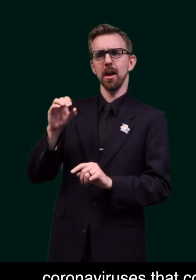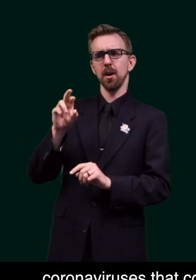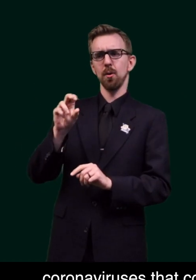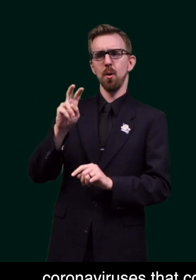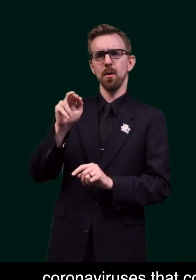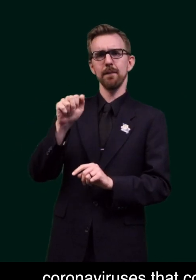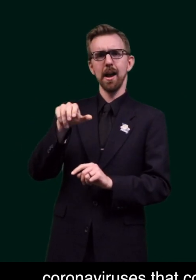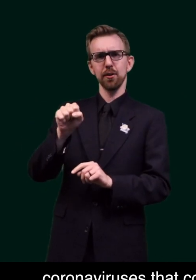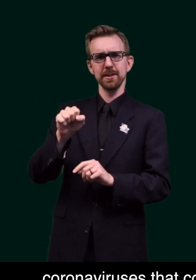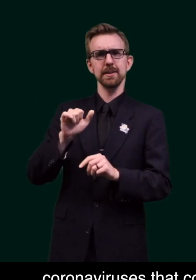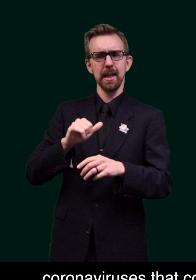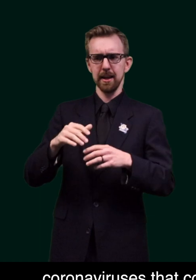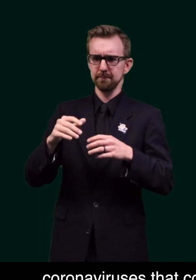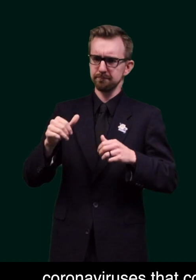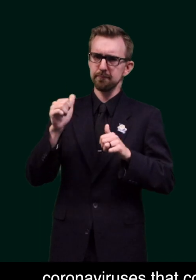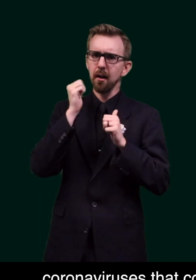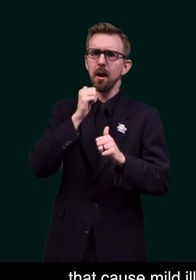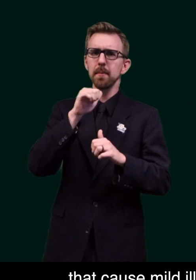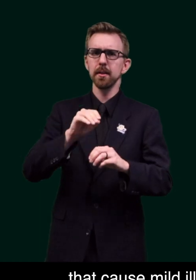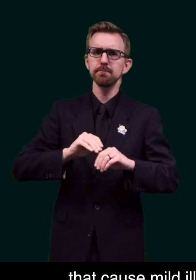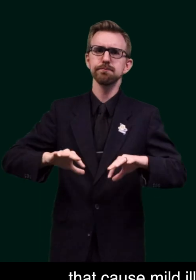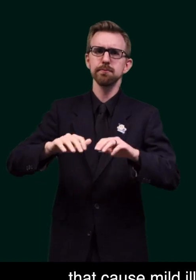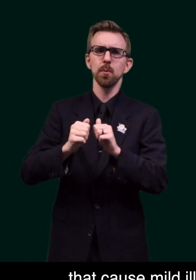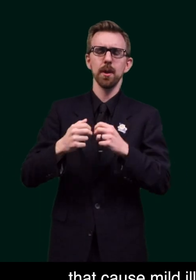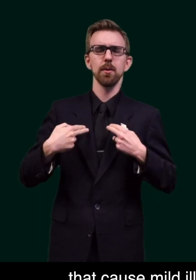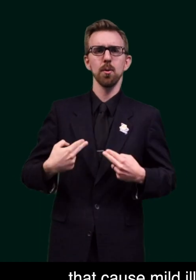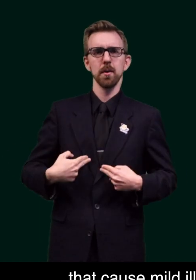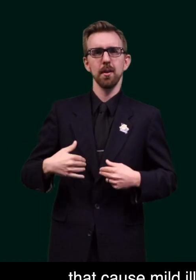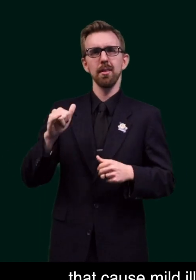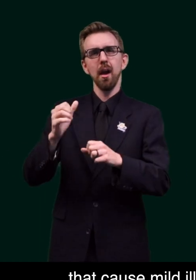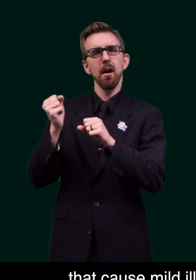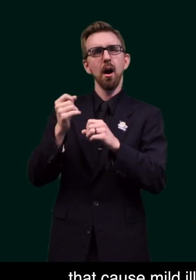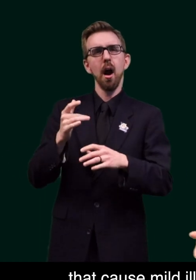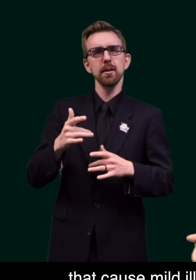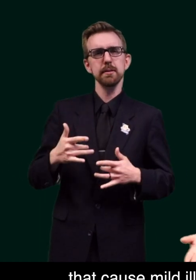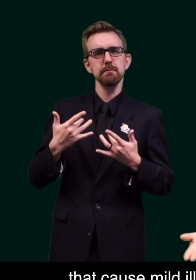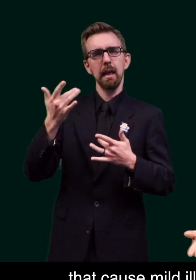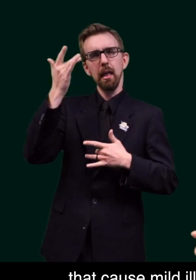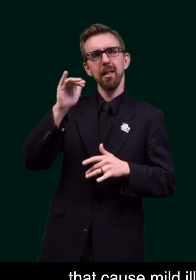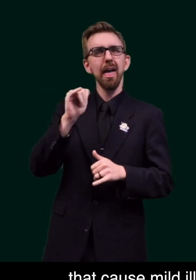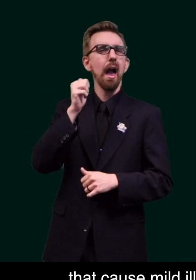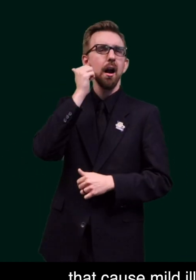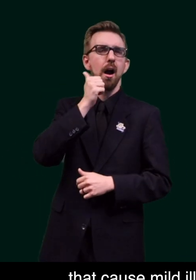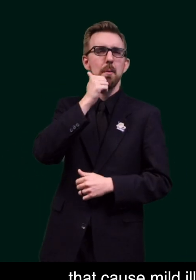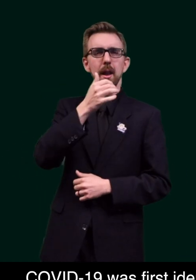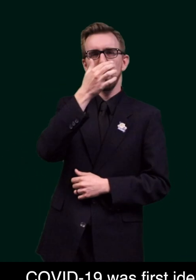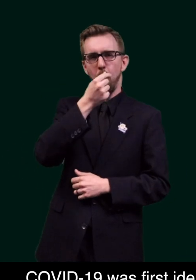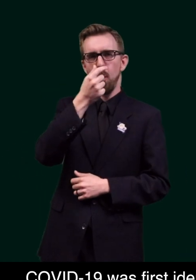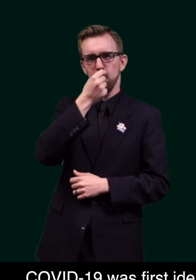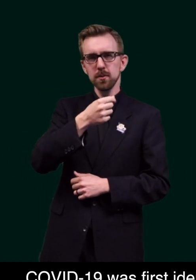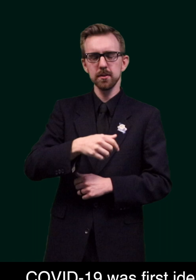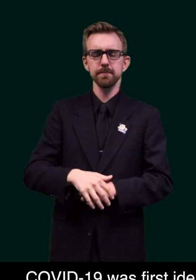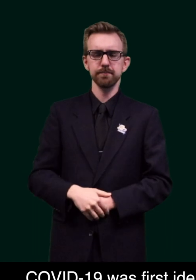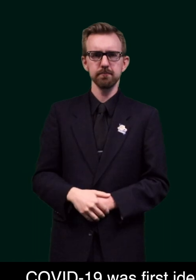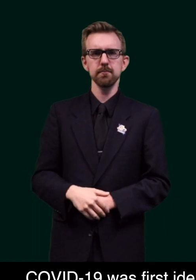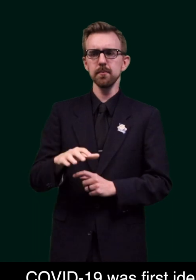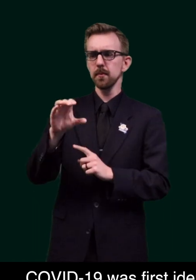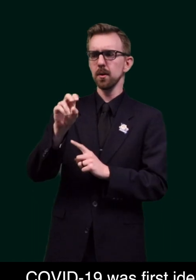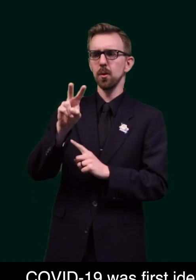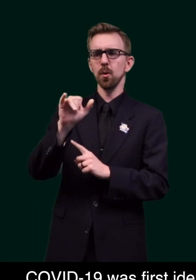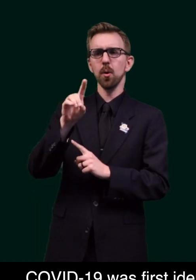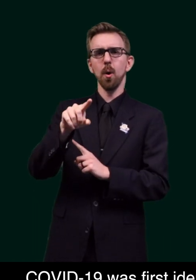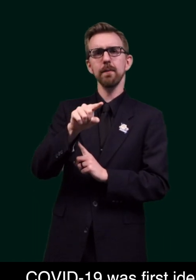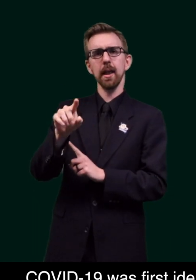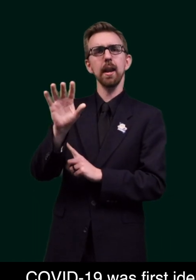commonly circulate among humans causing a mild illness like the common cold. COVID-19 was first